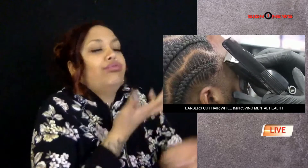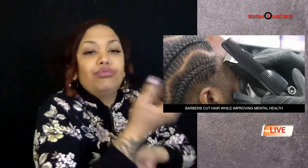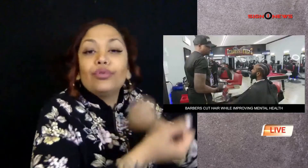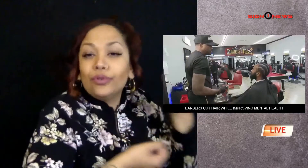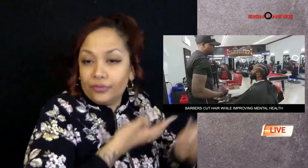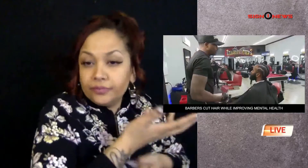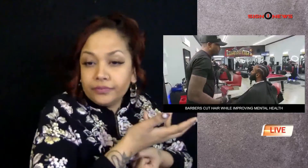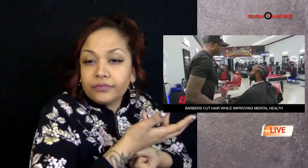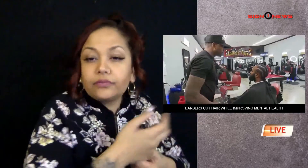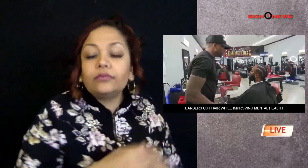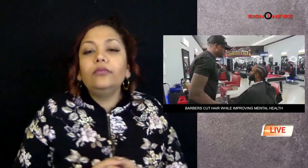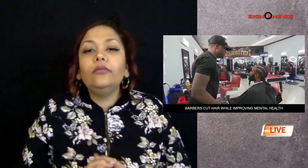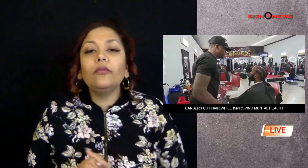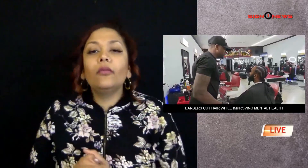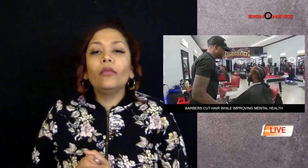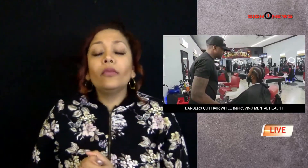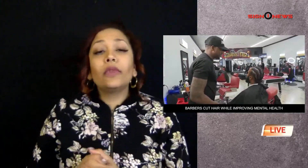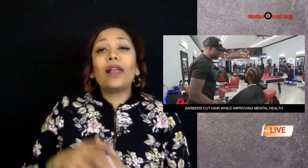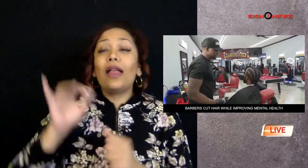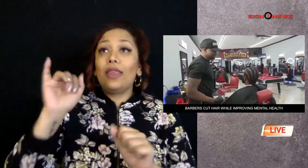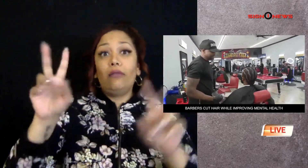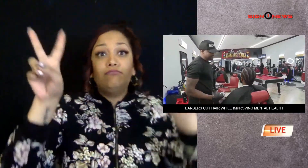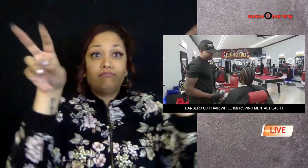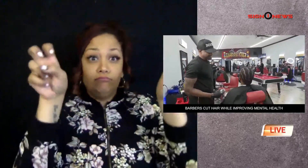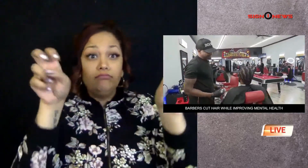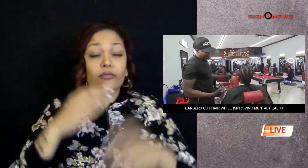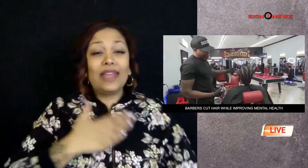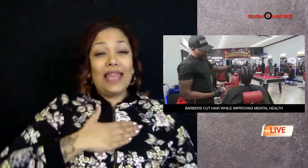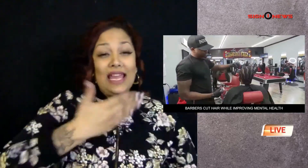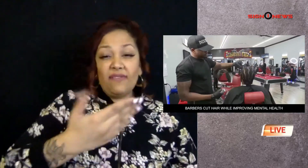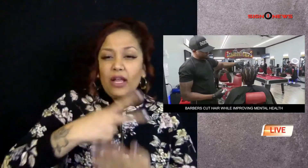release a lot of pent-up emotions.